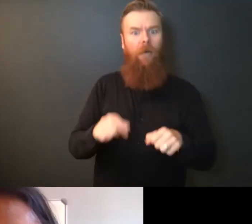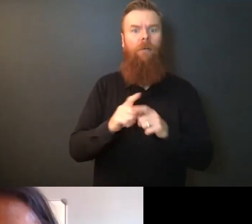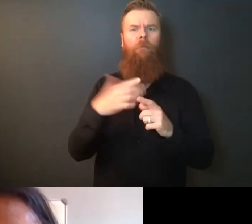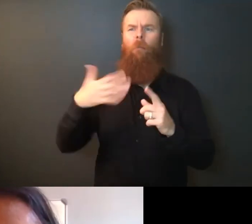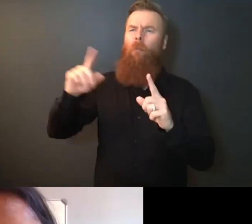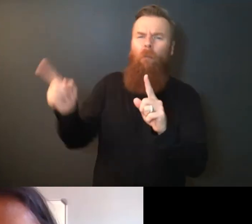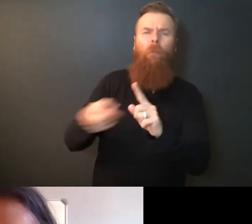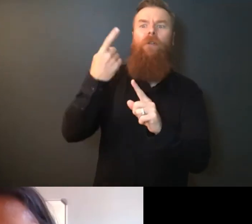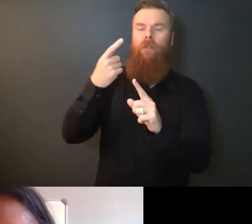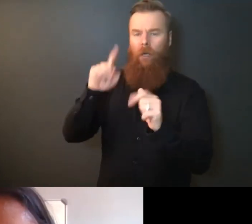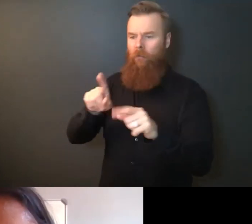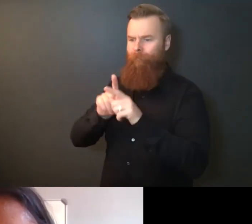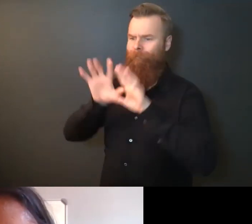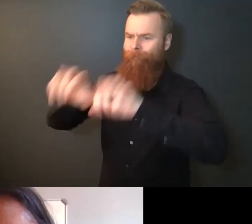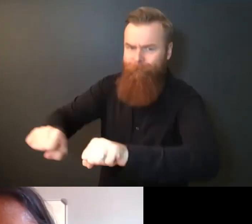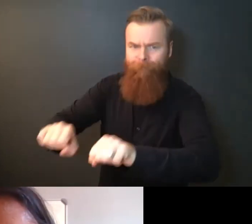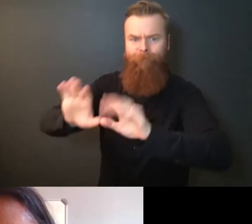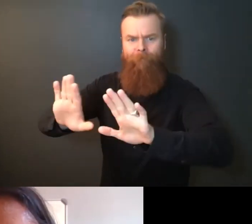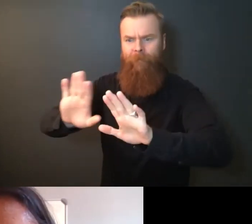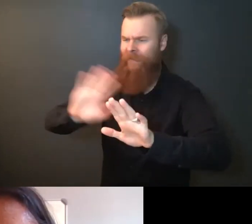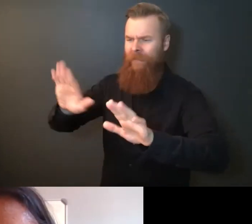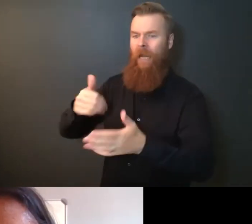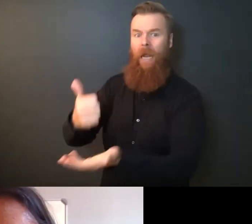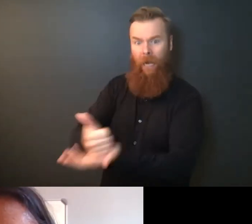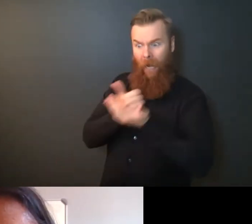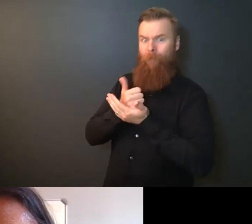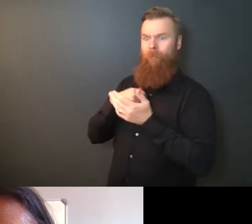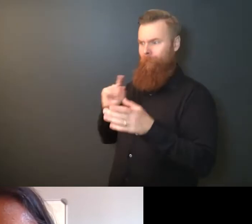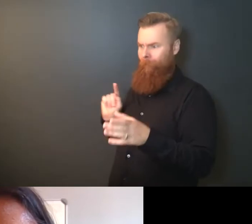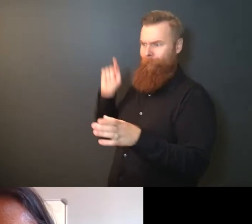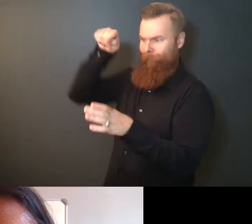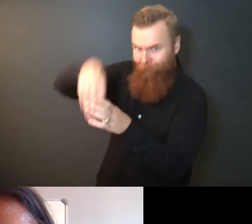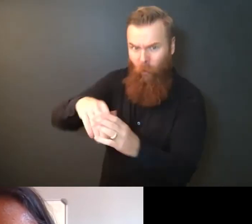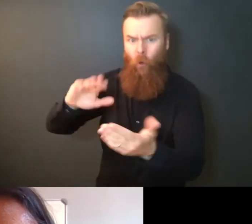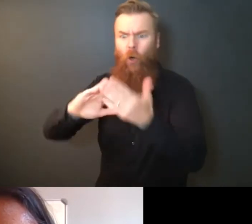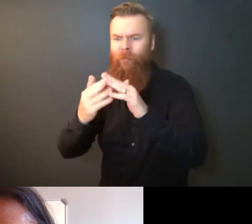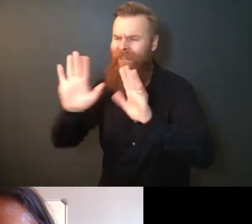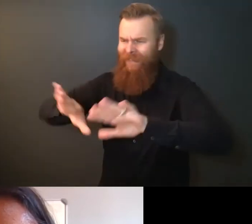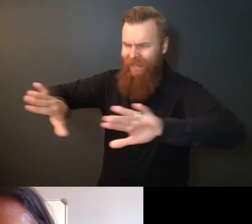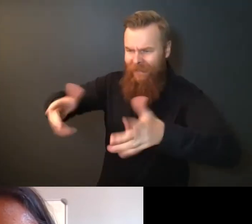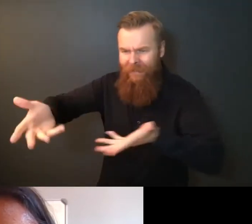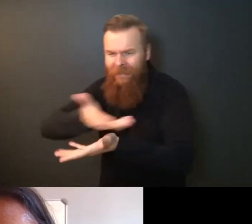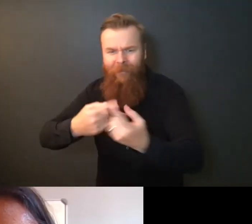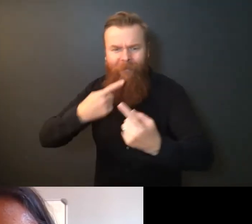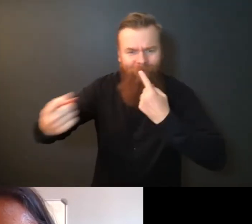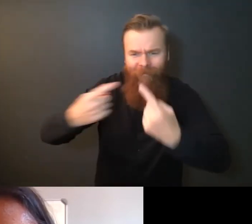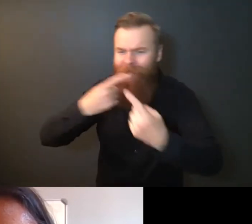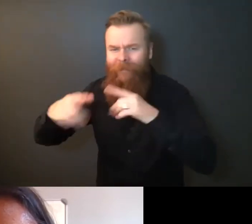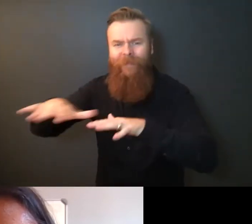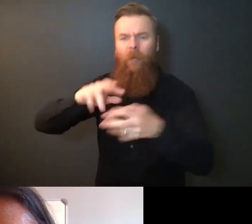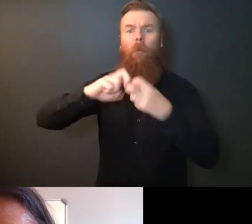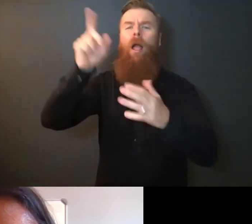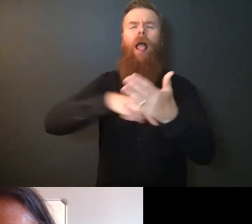us. The other thing to say is that again, with thinking about social behavior change, so much of that is